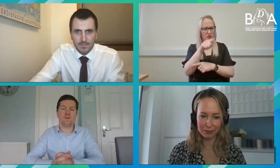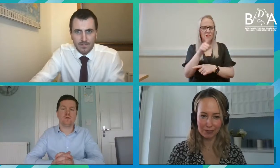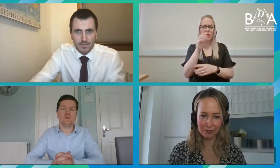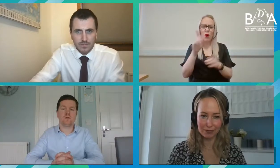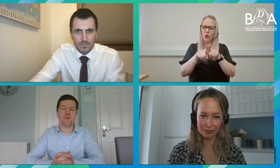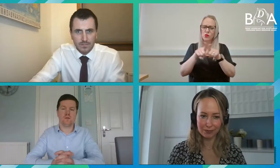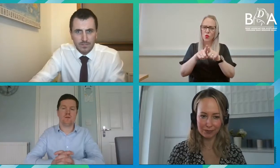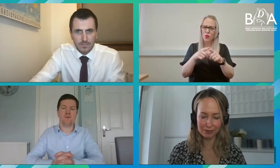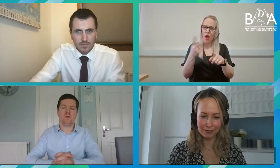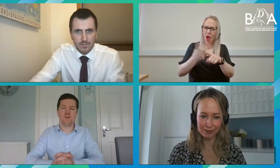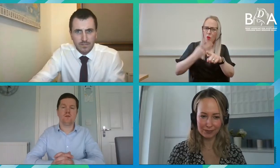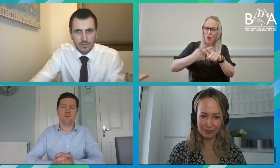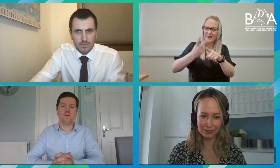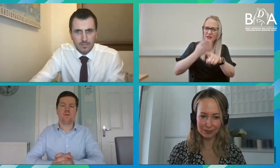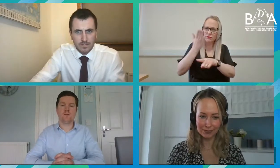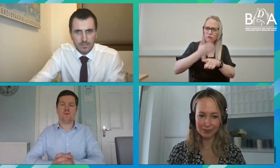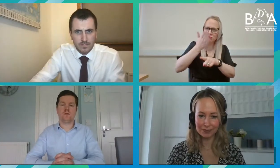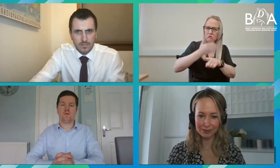college?